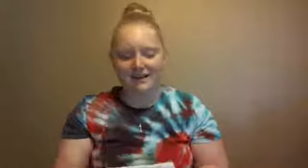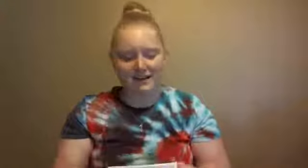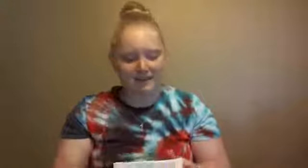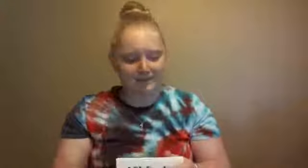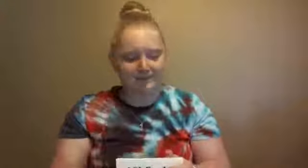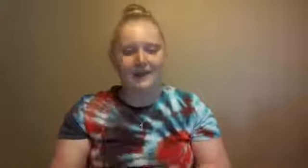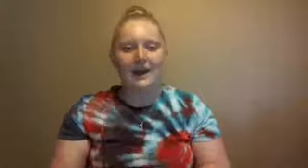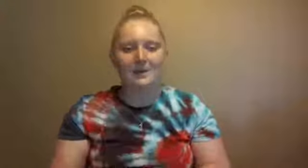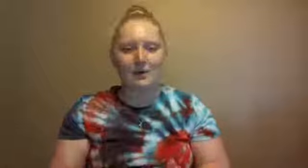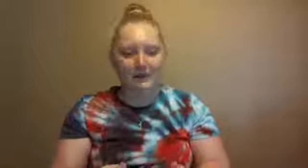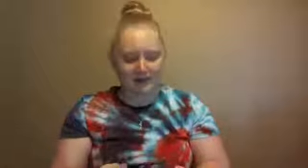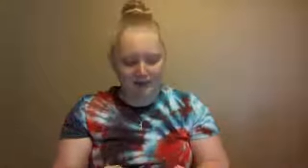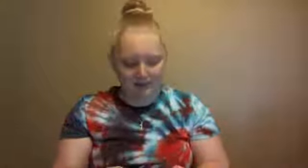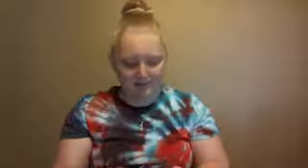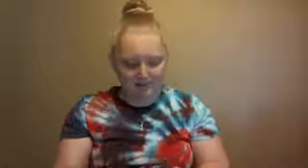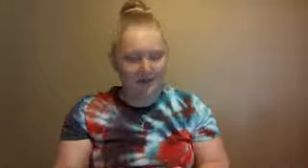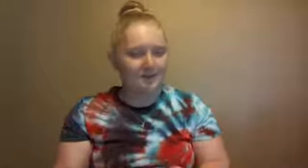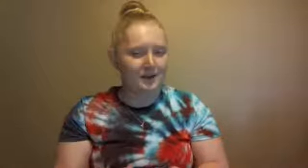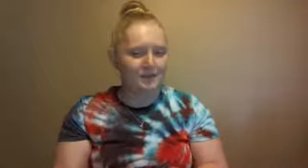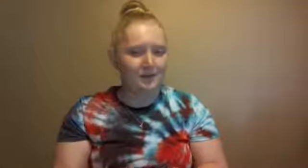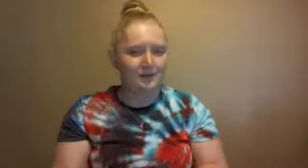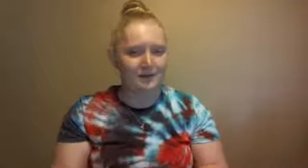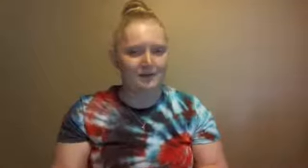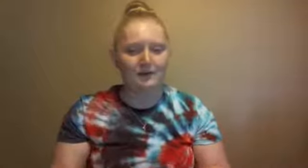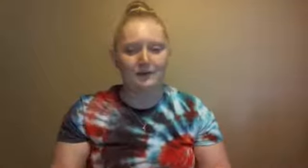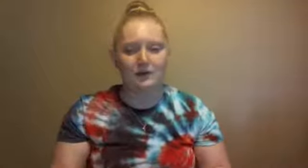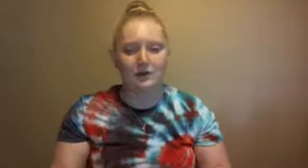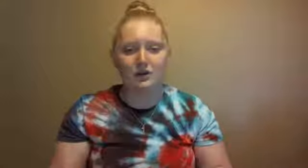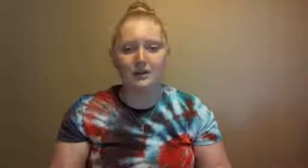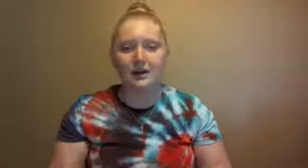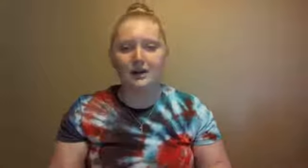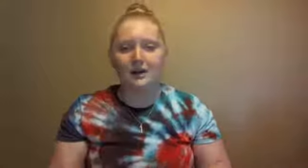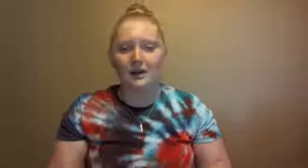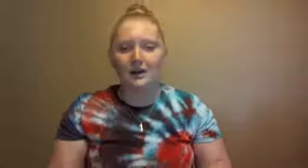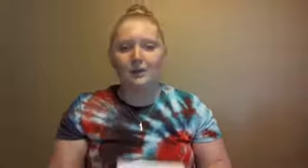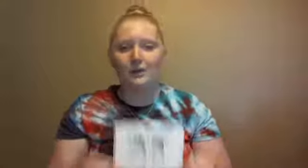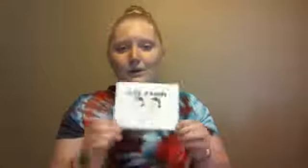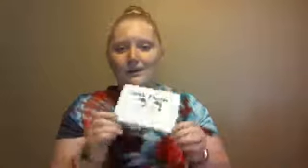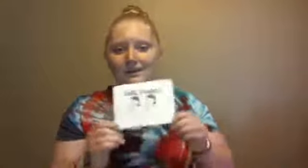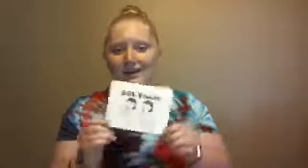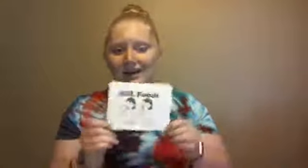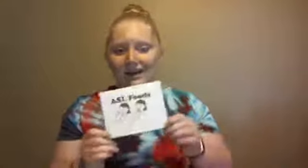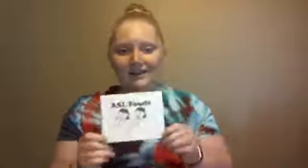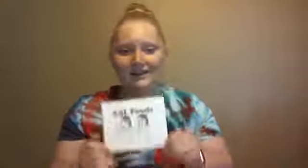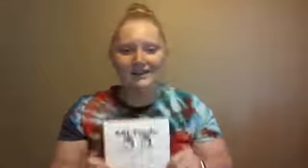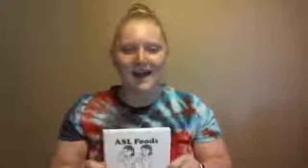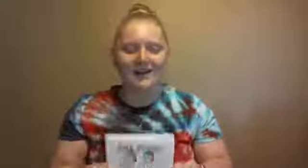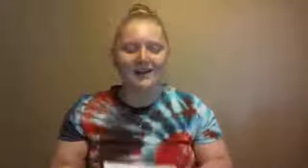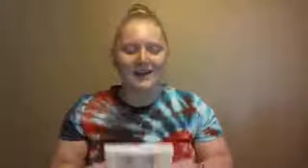lesson. I'm hoping that I can maybe do more of these in the future, but we will see how that works out.